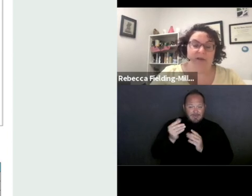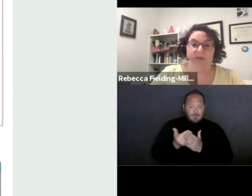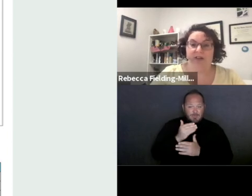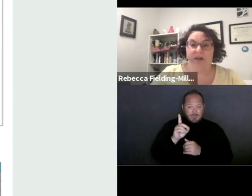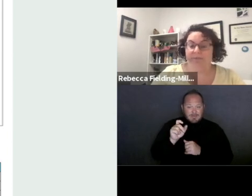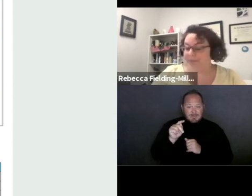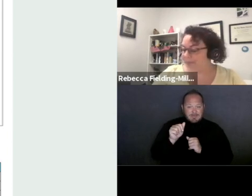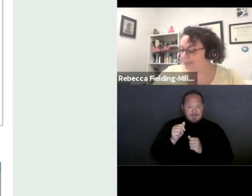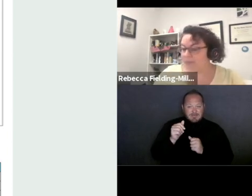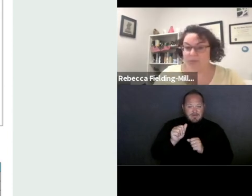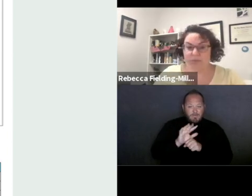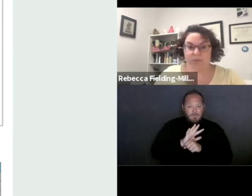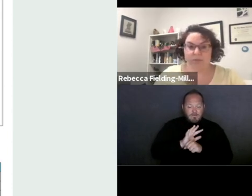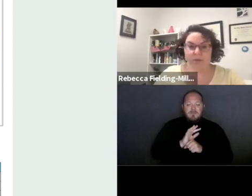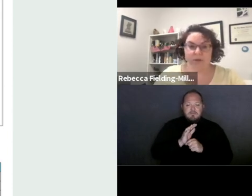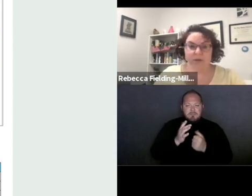a breakthrough infection.